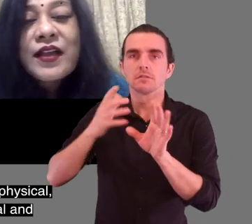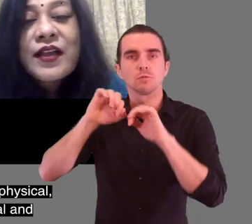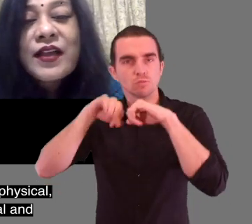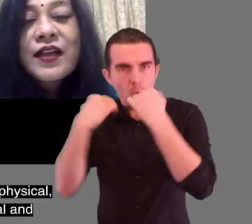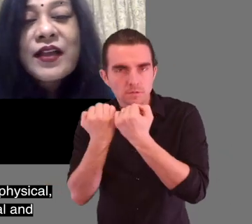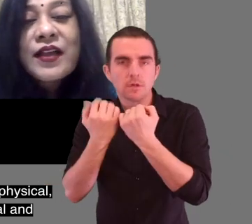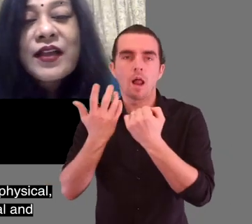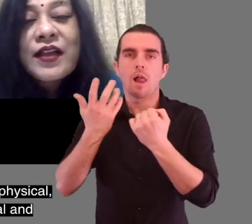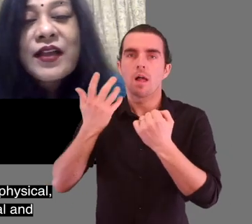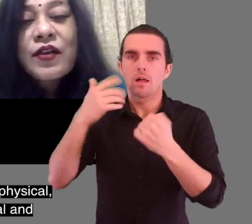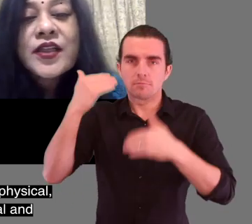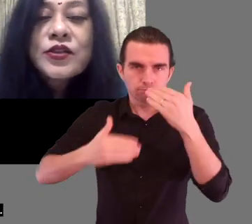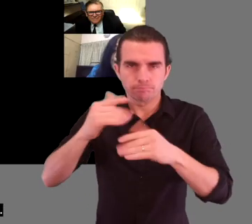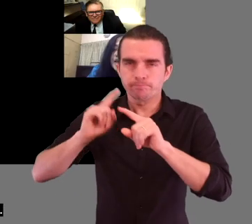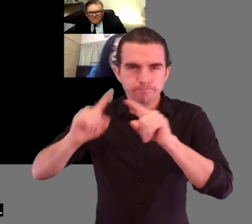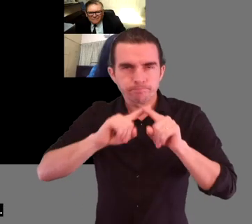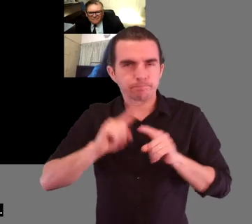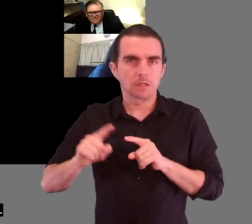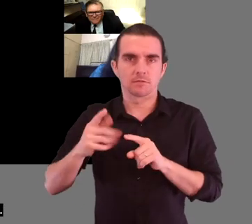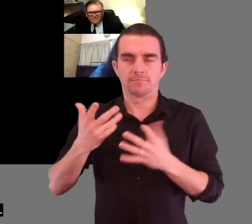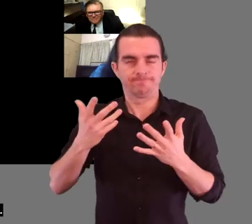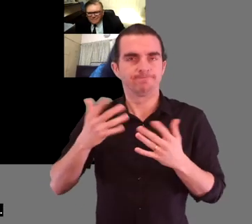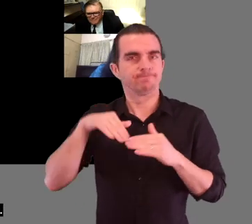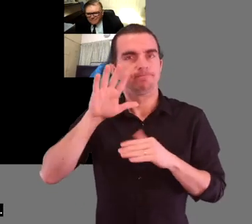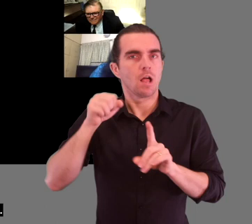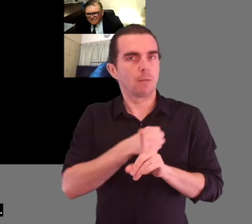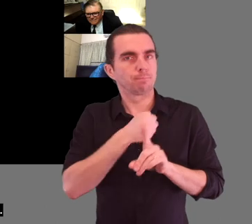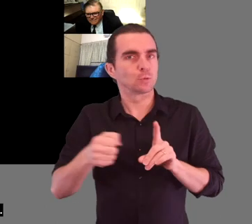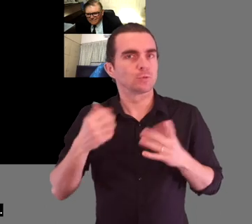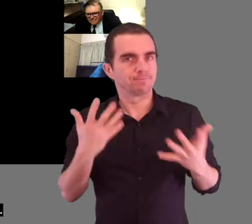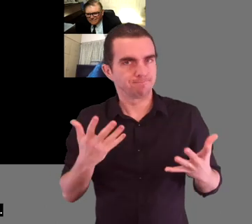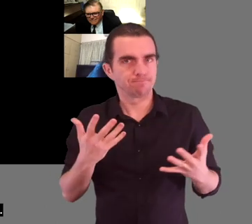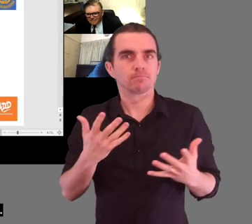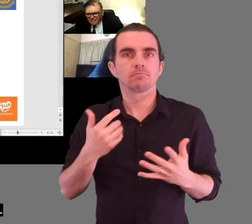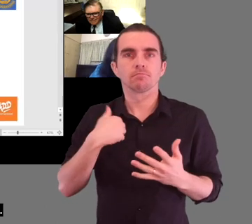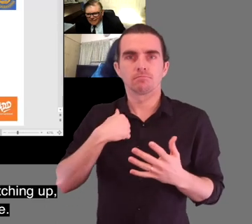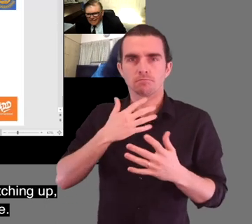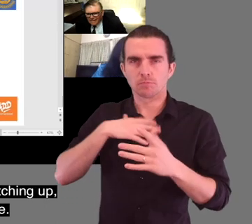psychological, social, and all different kinds of abuse.